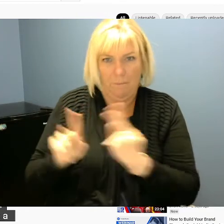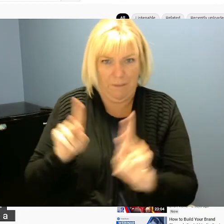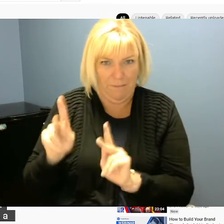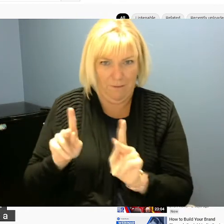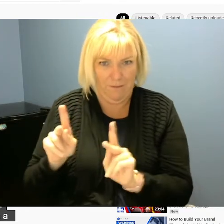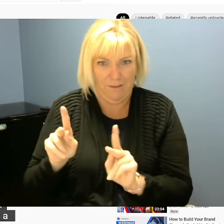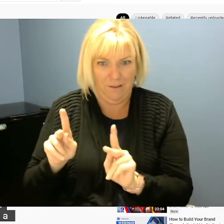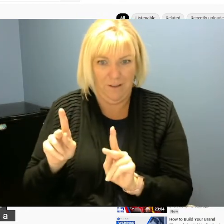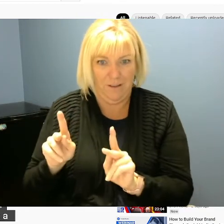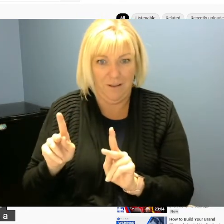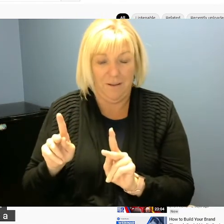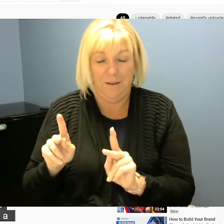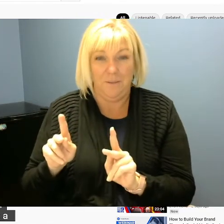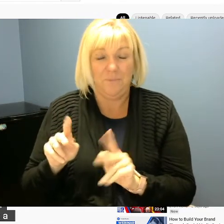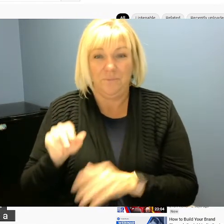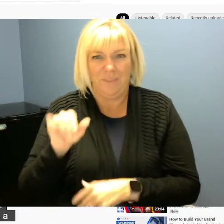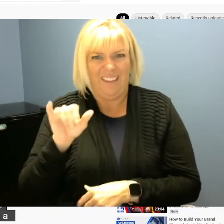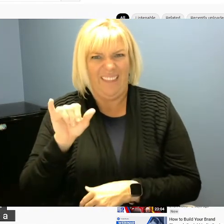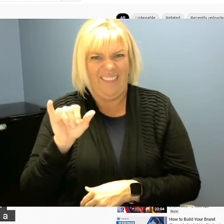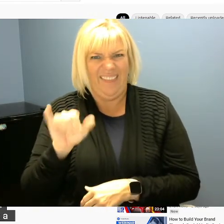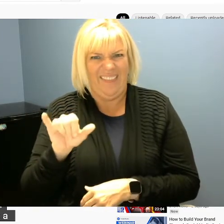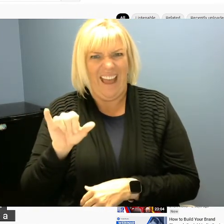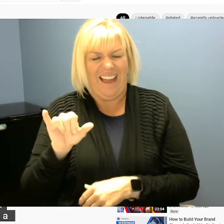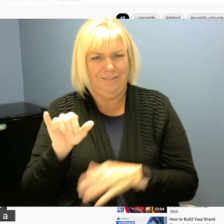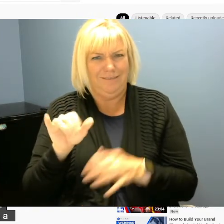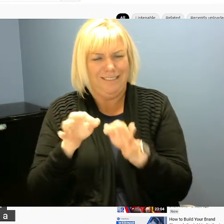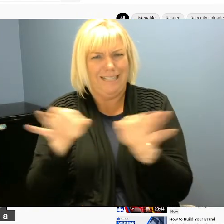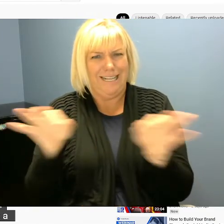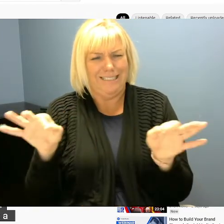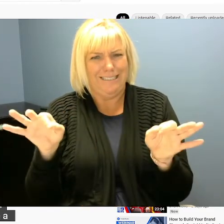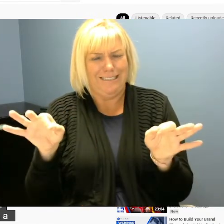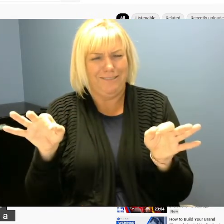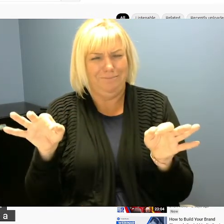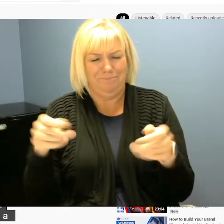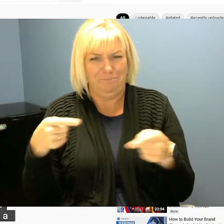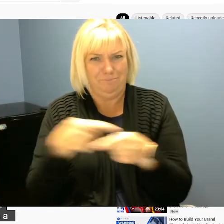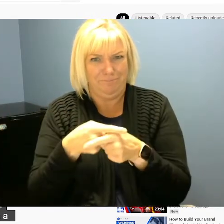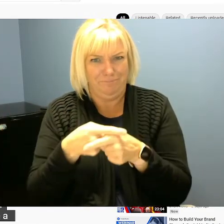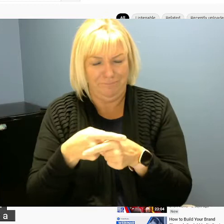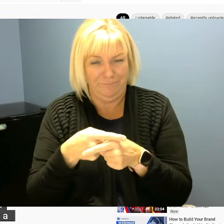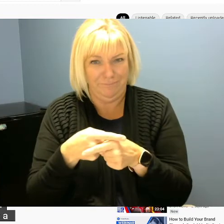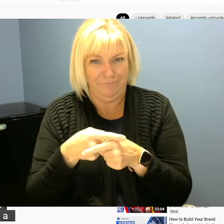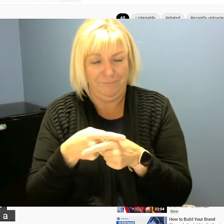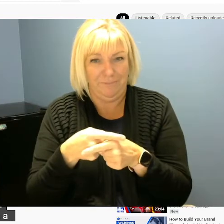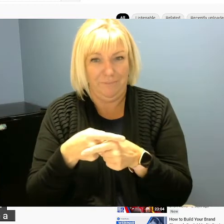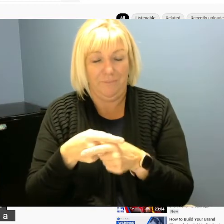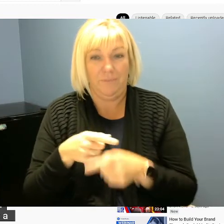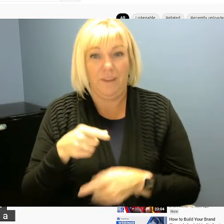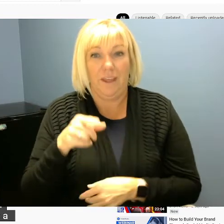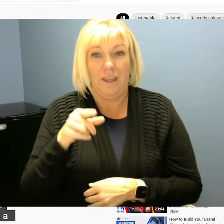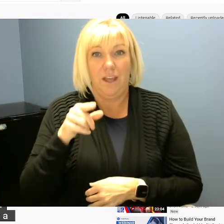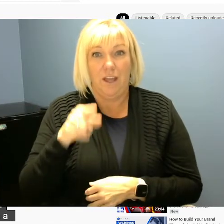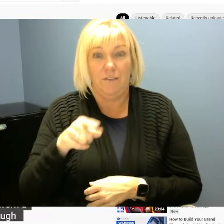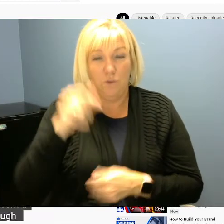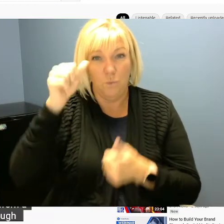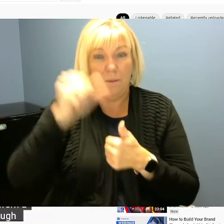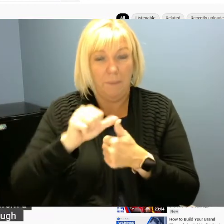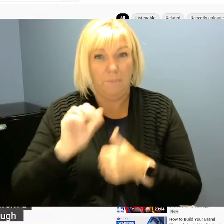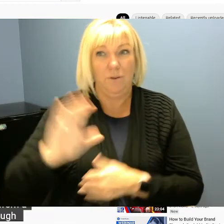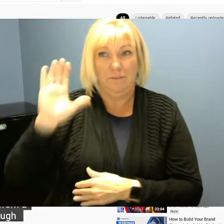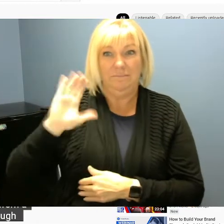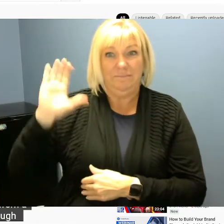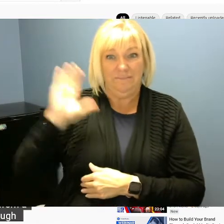is it's a direct connection, if you wanted to make it, back to Dickinson's Letters from a